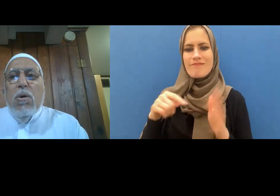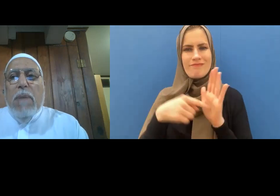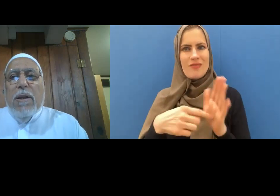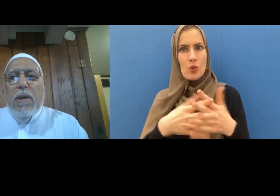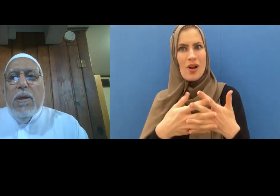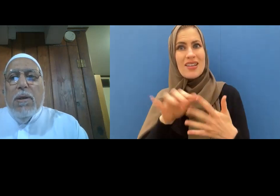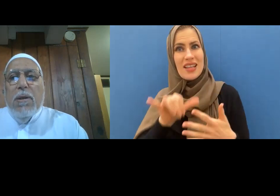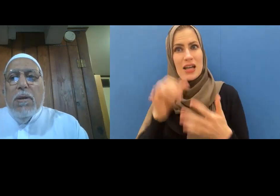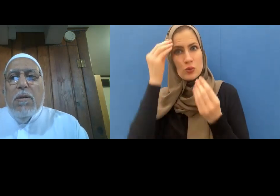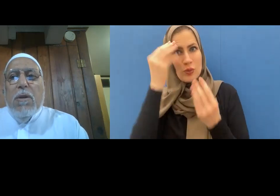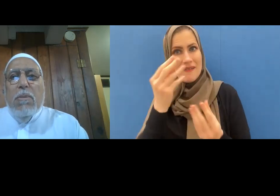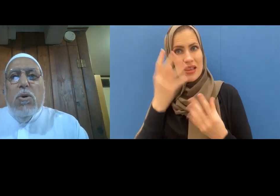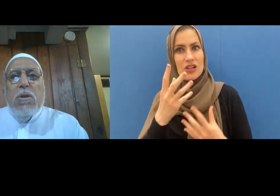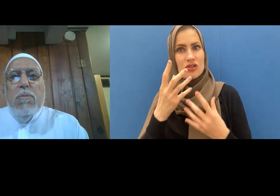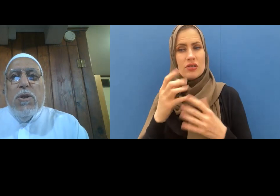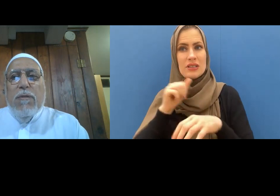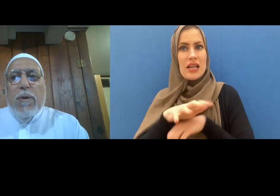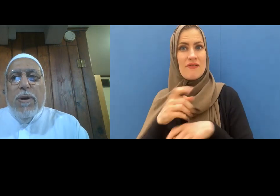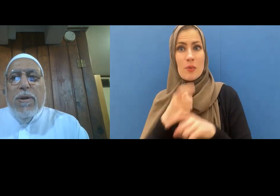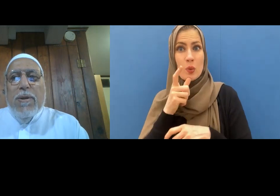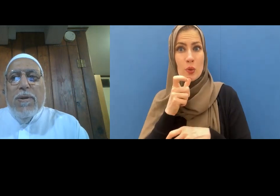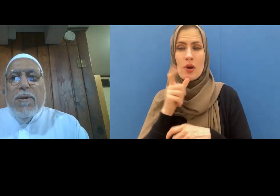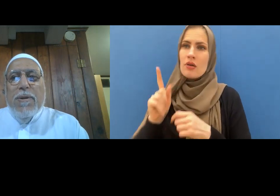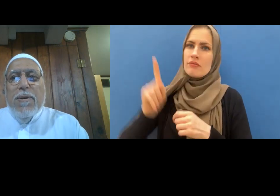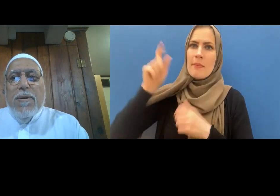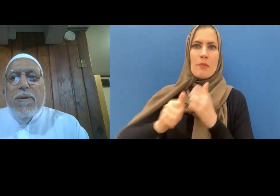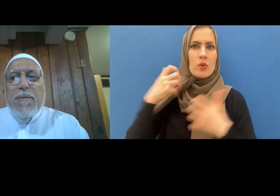the Almighty, the Most Merciful.